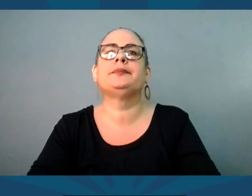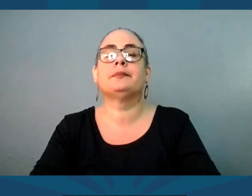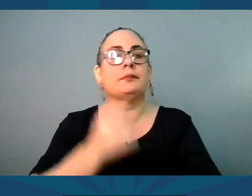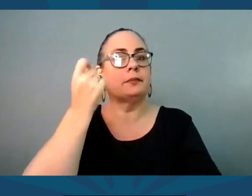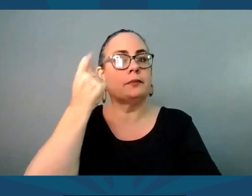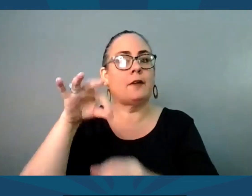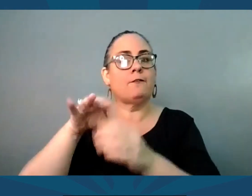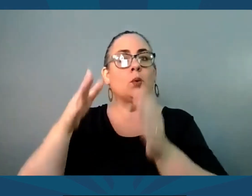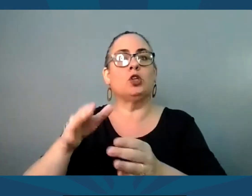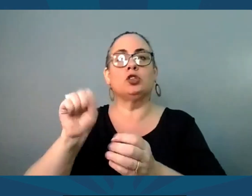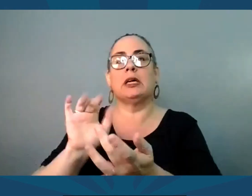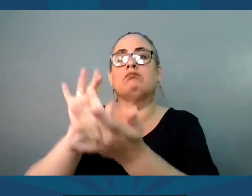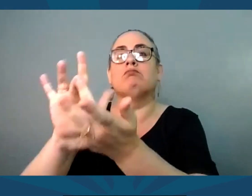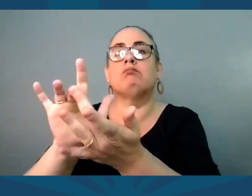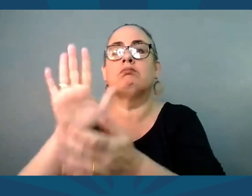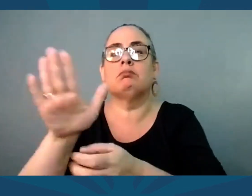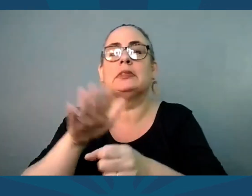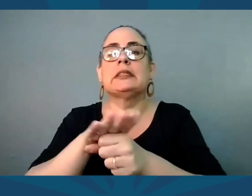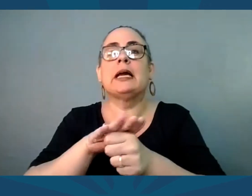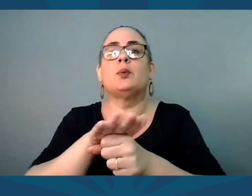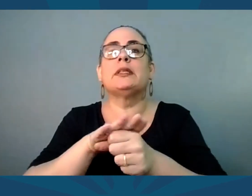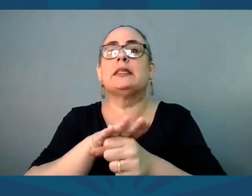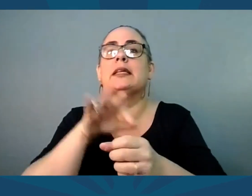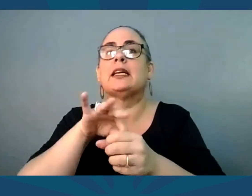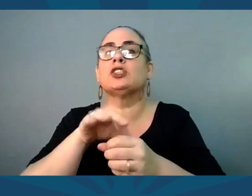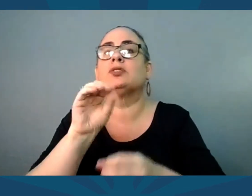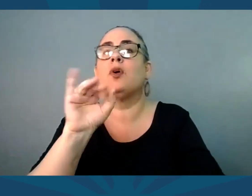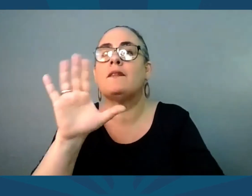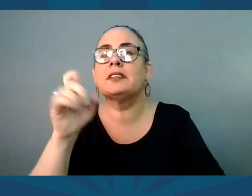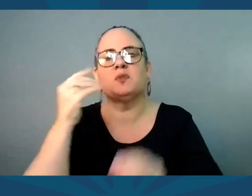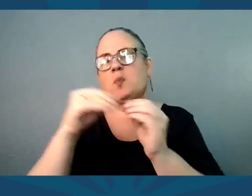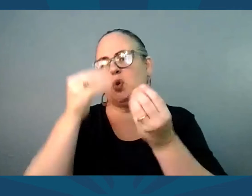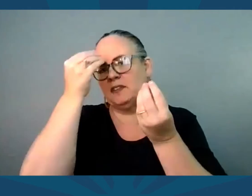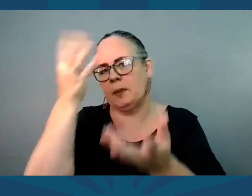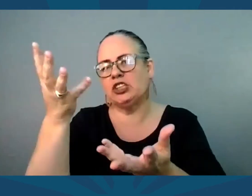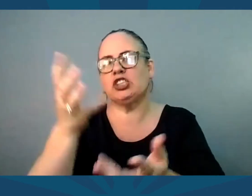Voters can contact their county elections office for additional information.